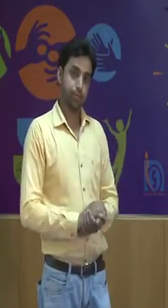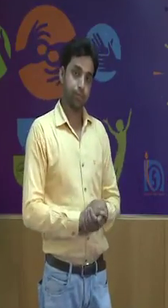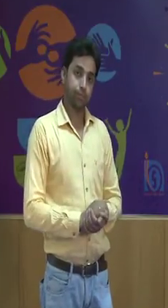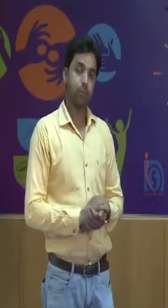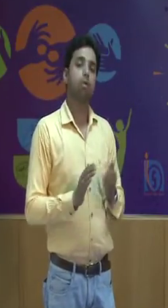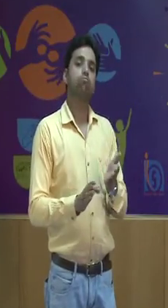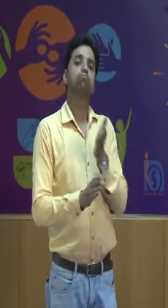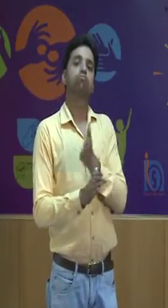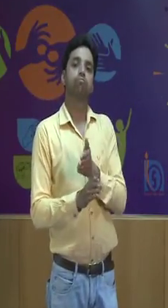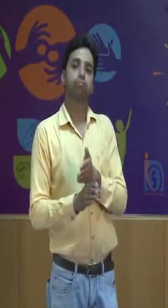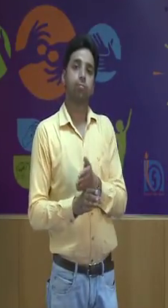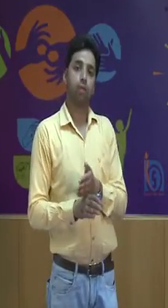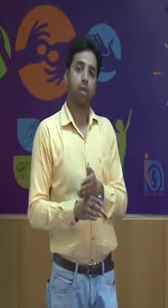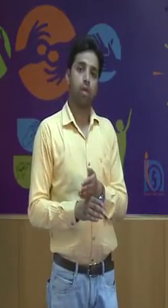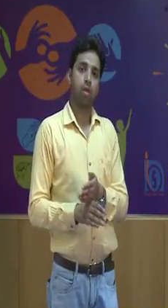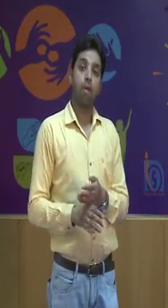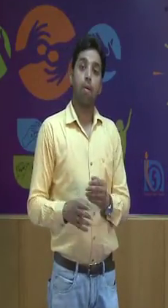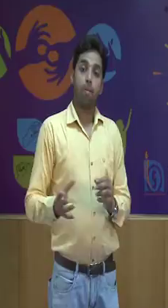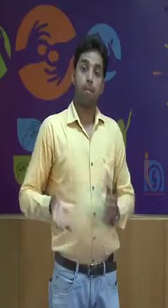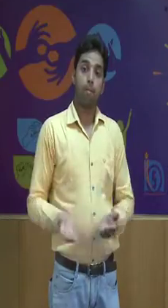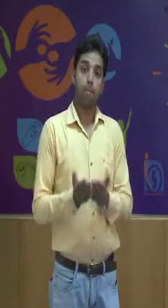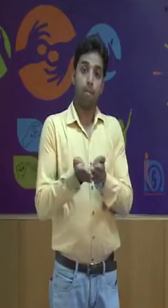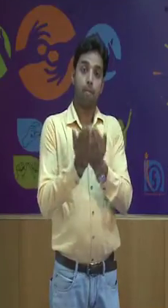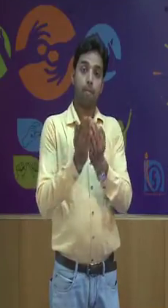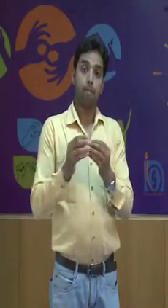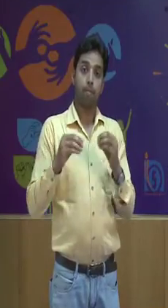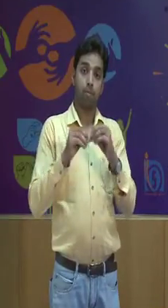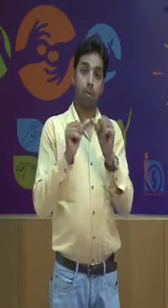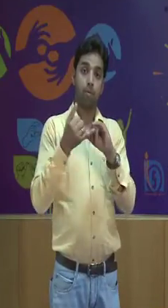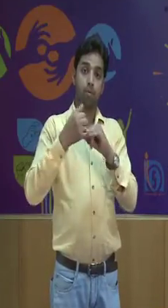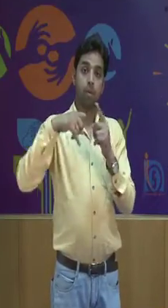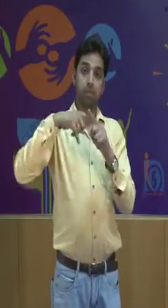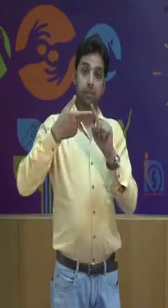and basket makers called as Vend